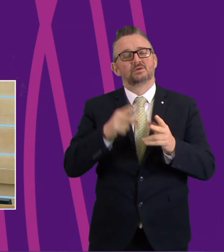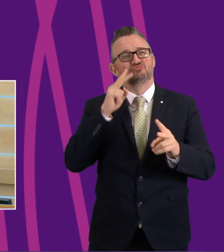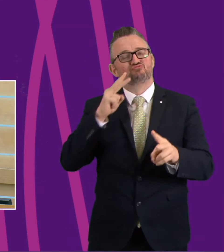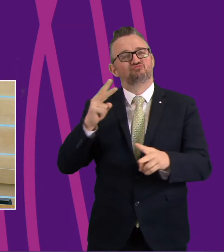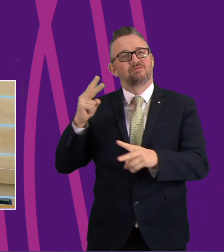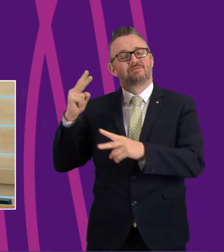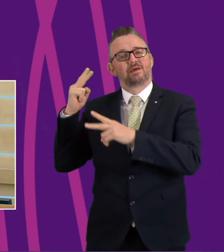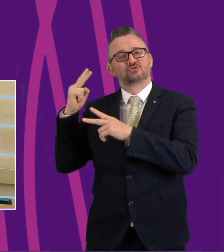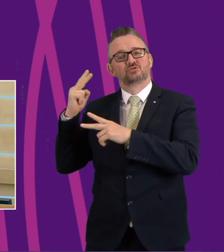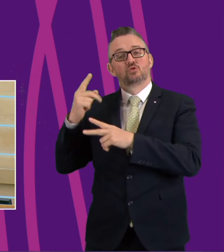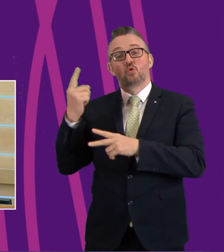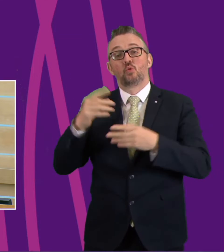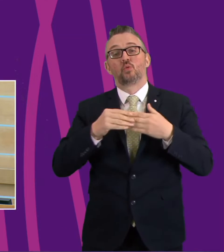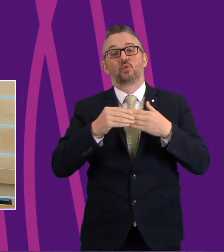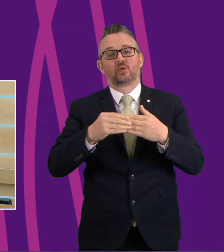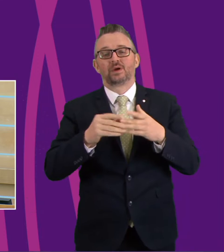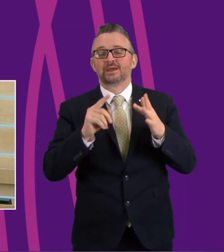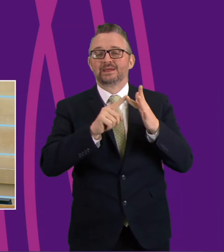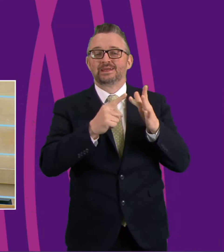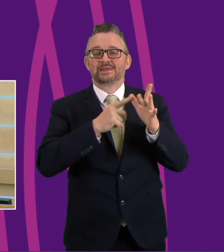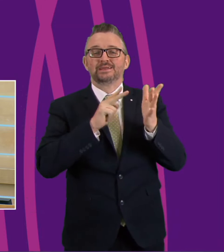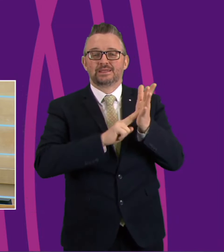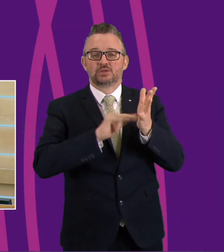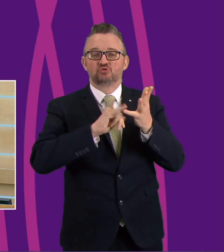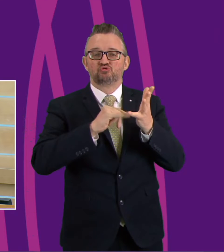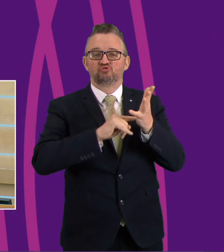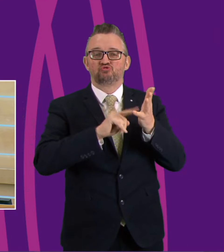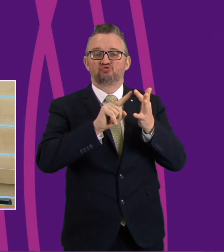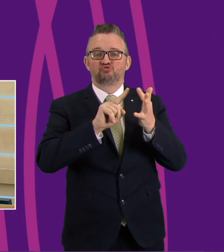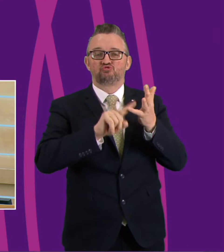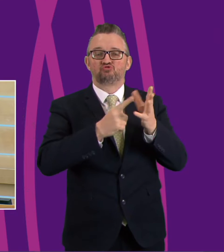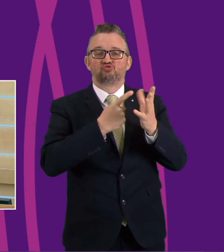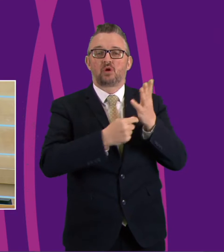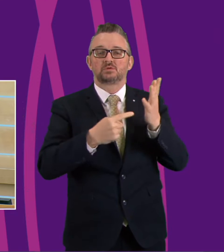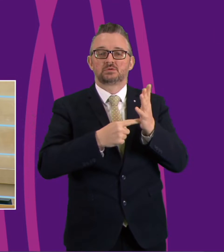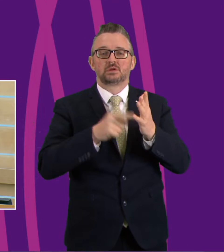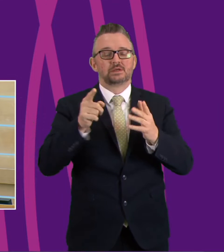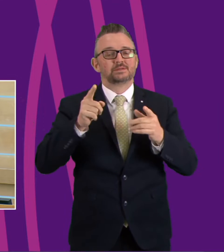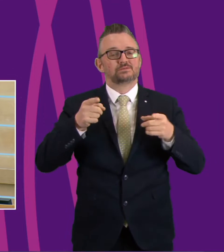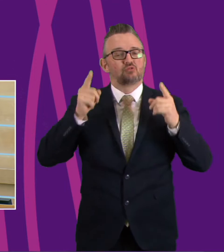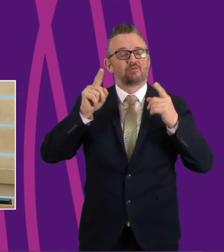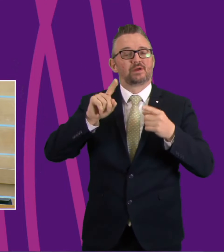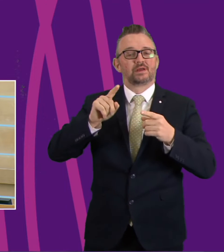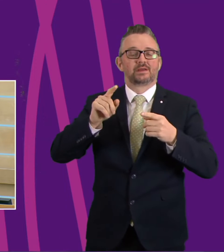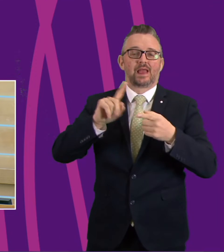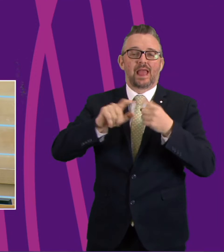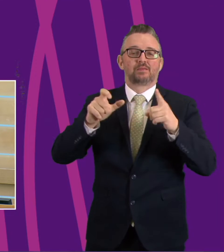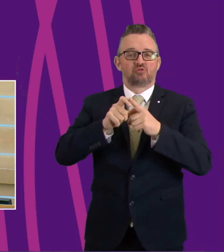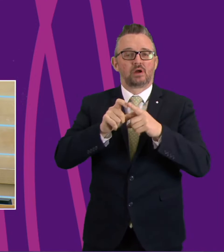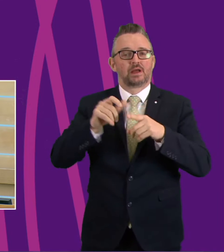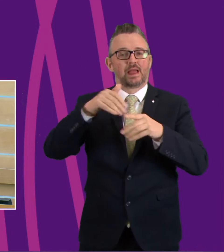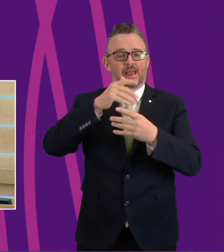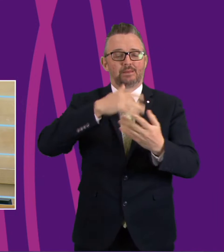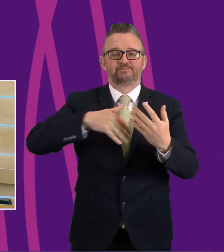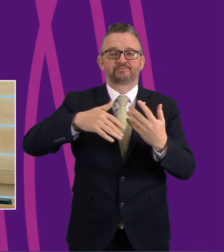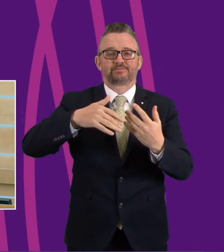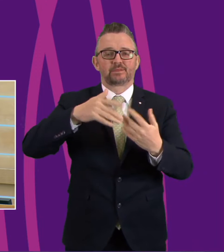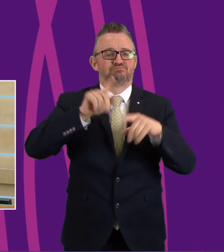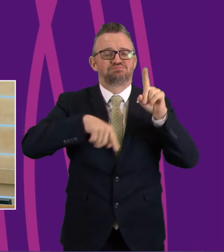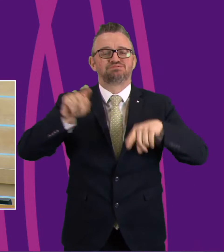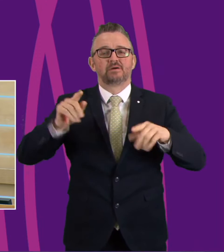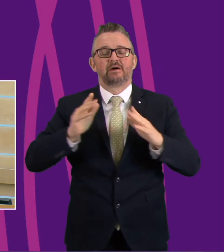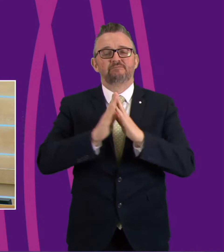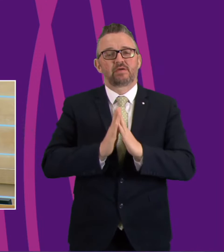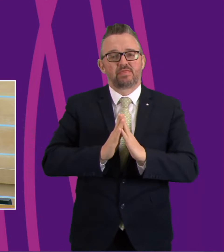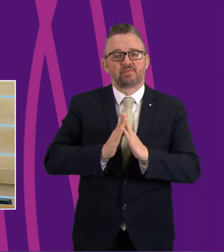Reflection leader is Mr. Ian Stewart, the Executive Director of Edinburgh Interfaith Association. And Mr. Stewart is joining